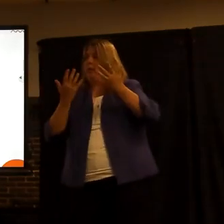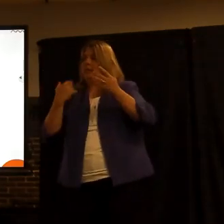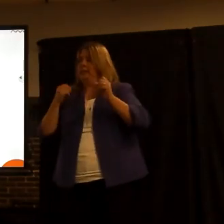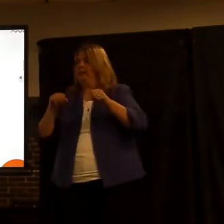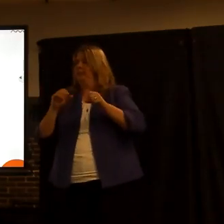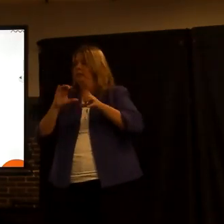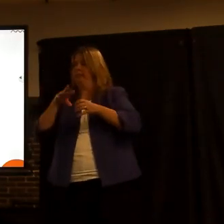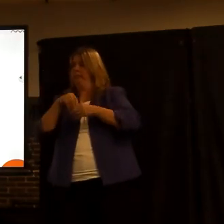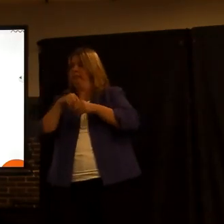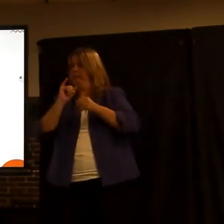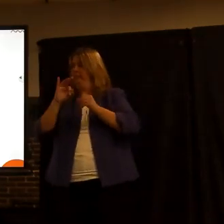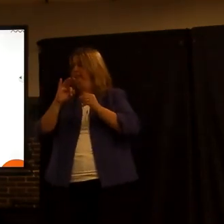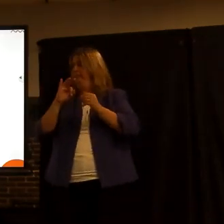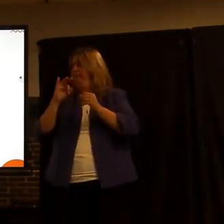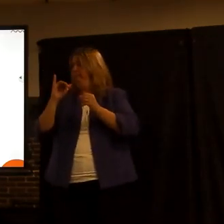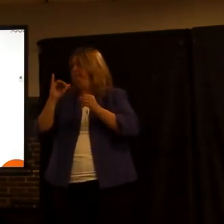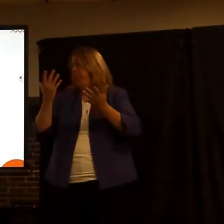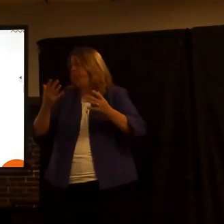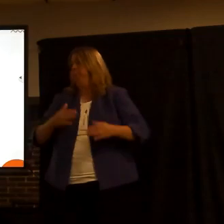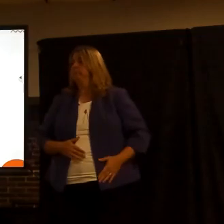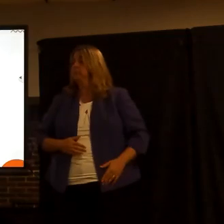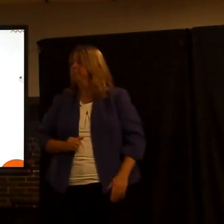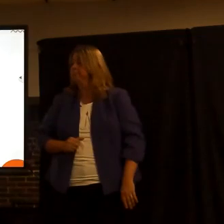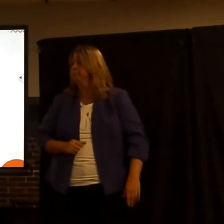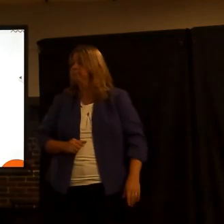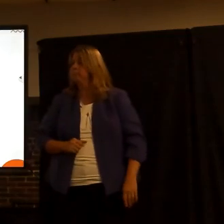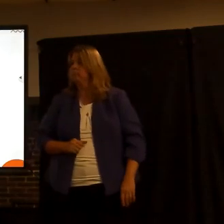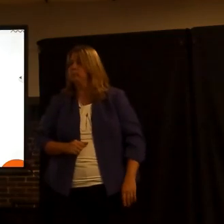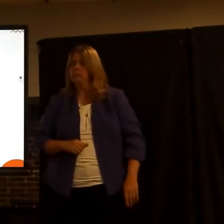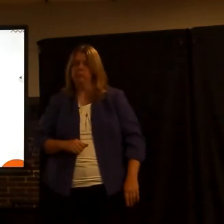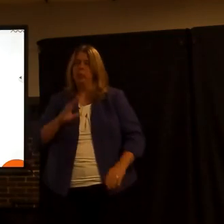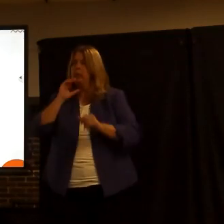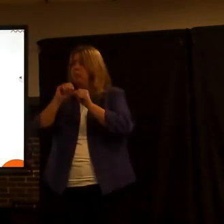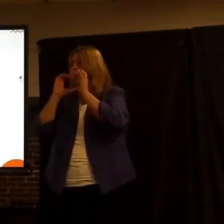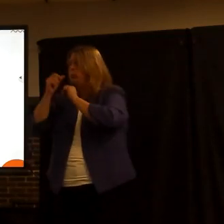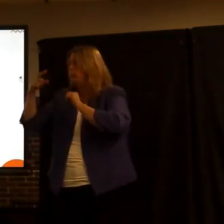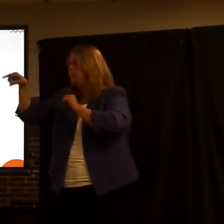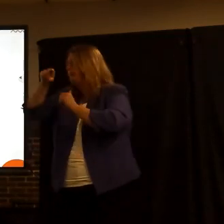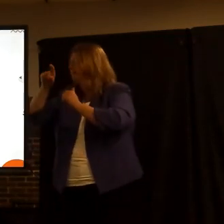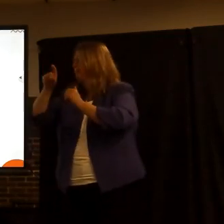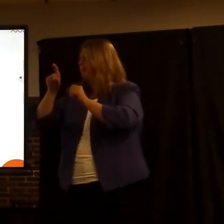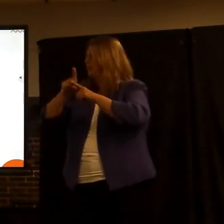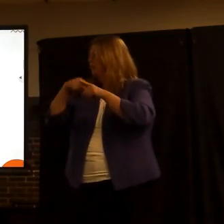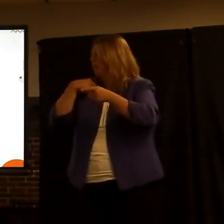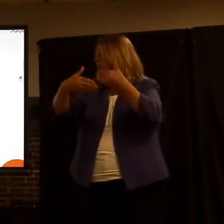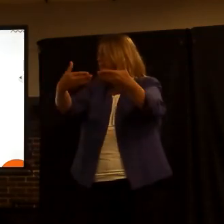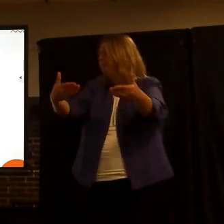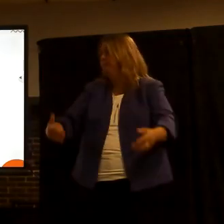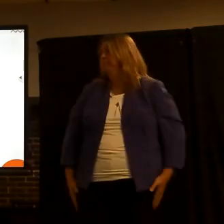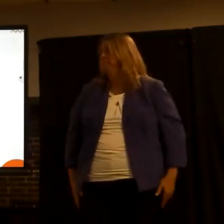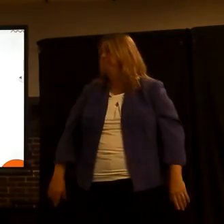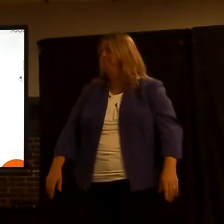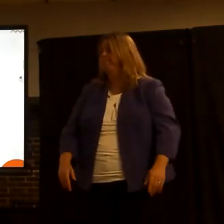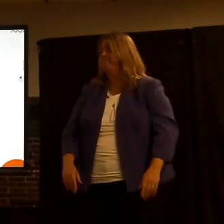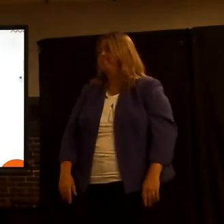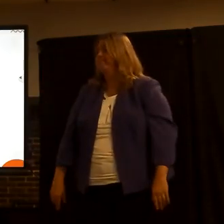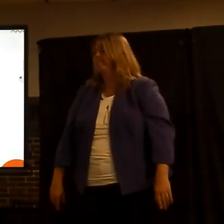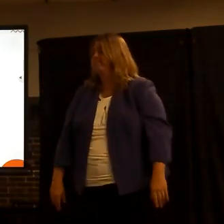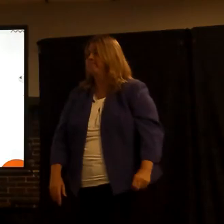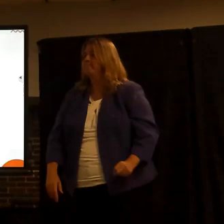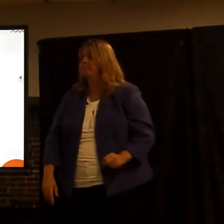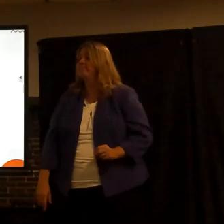we'll be looking at as well, not just relying on the budget, but how we can use that income. And I'll continue to communicate with you